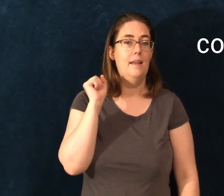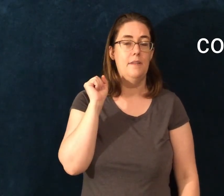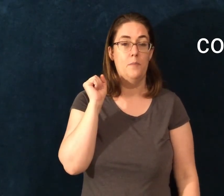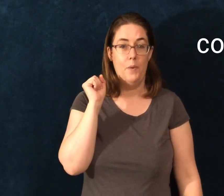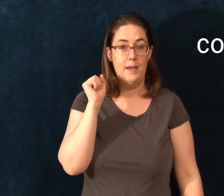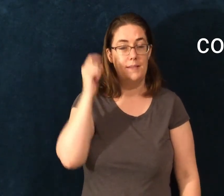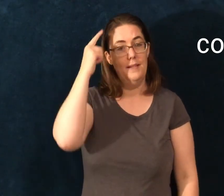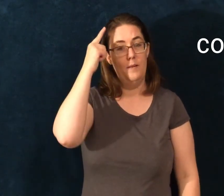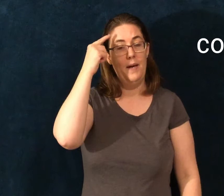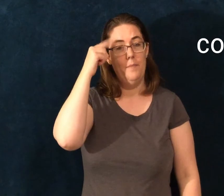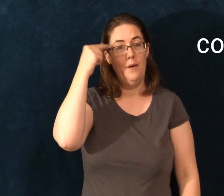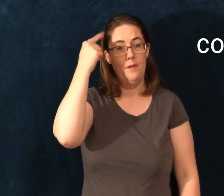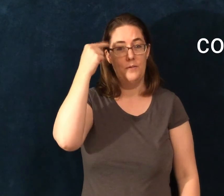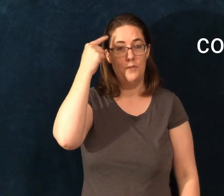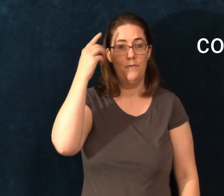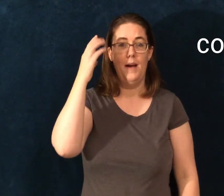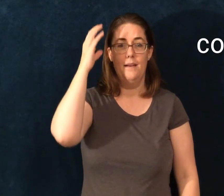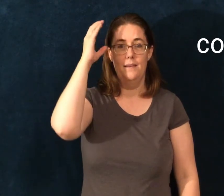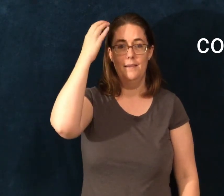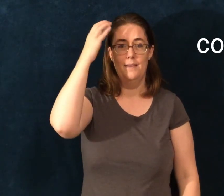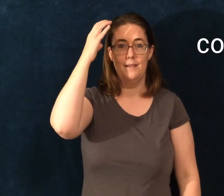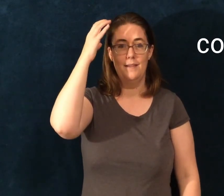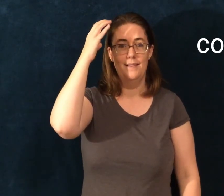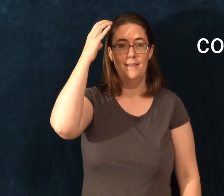it's a boy cousin, it'll be up closer to the forehead, cousin.